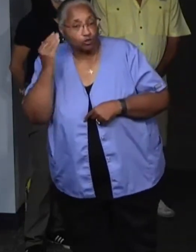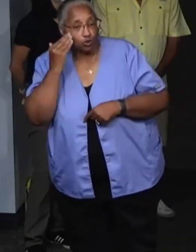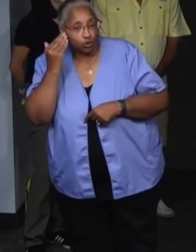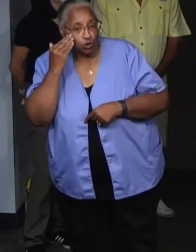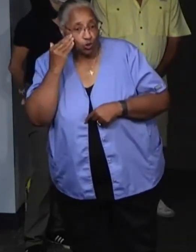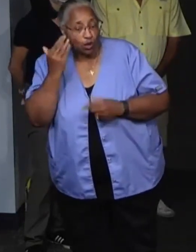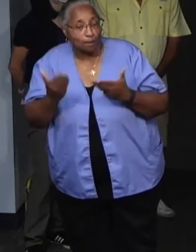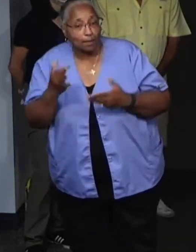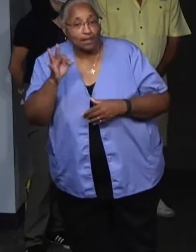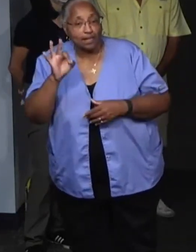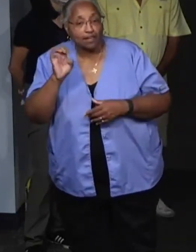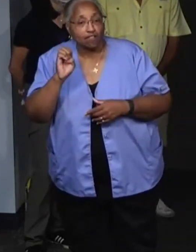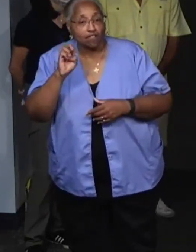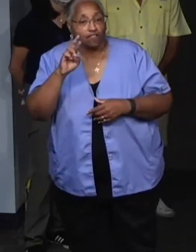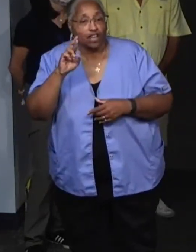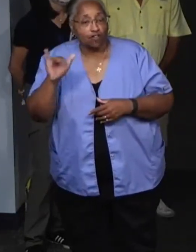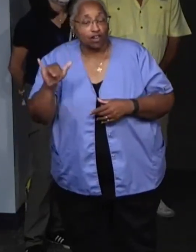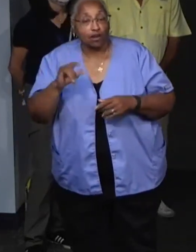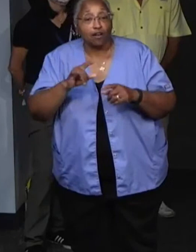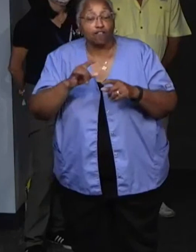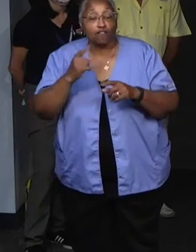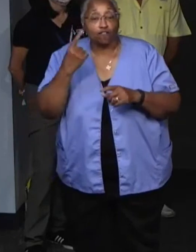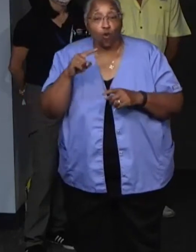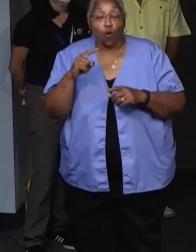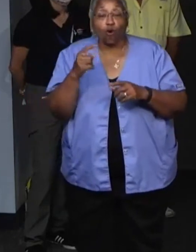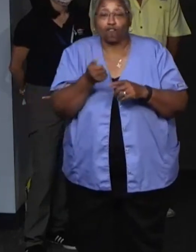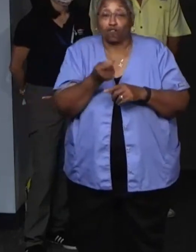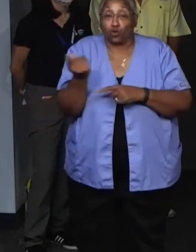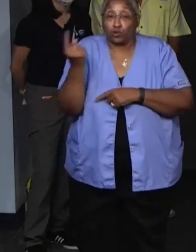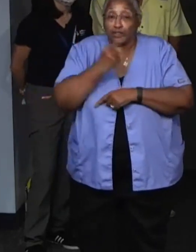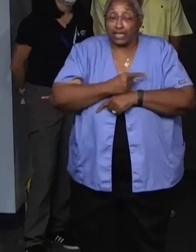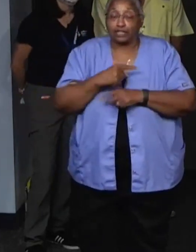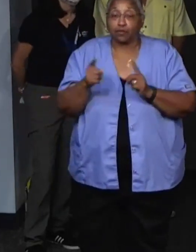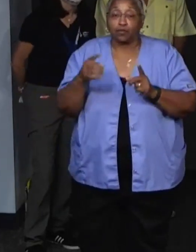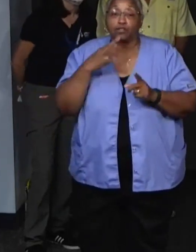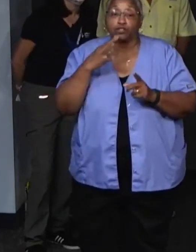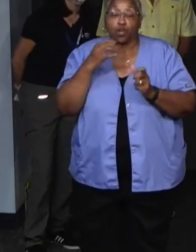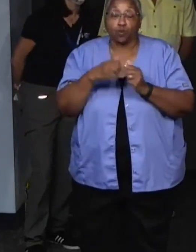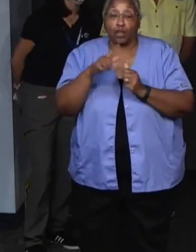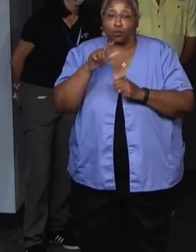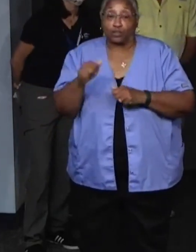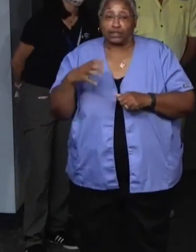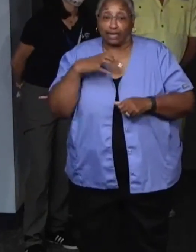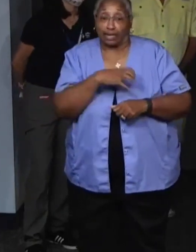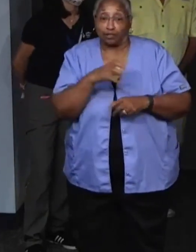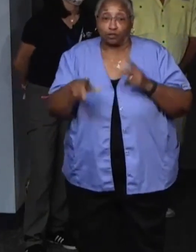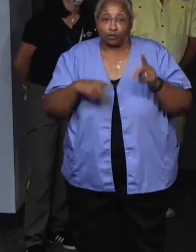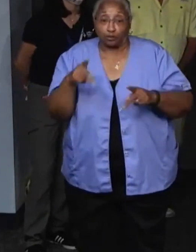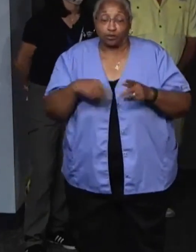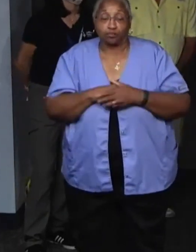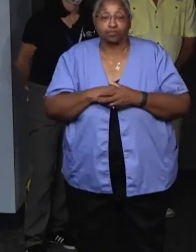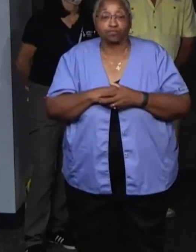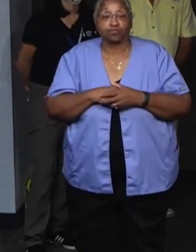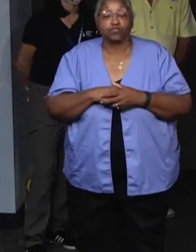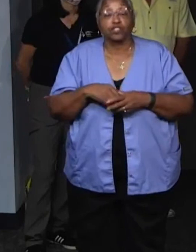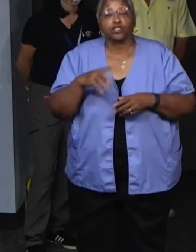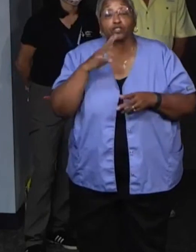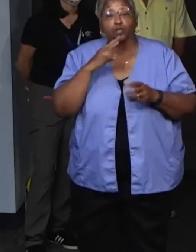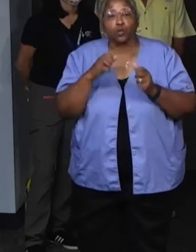ferry for a few days, but we have spoken to the congressional delegation, Louisiana congressional delegation. We have spoken with